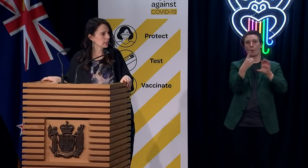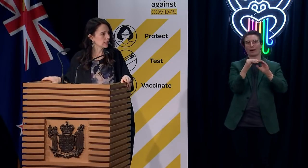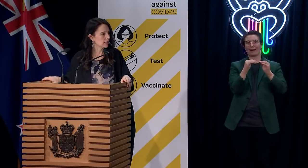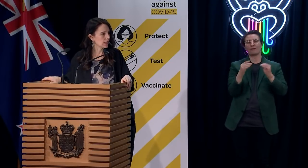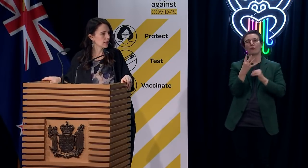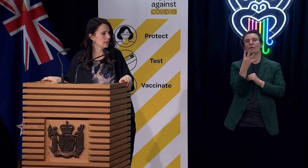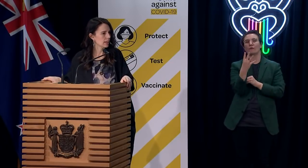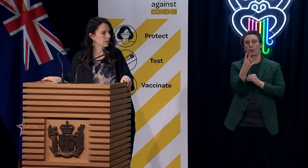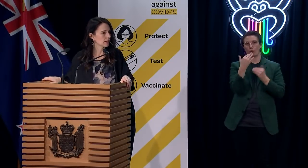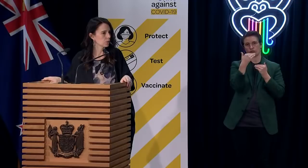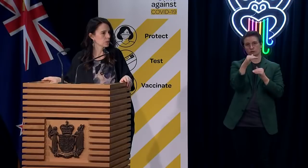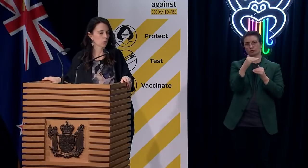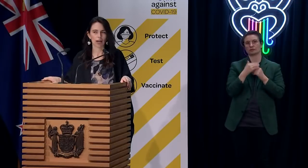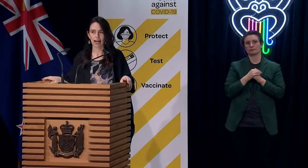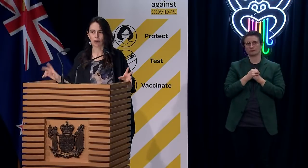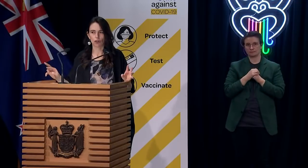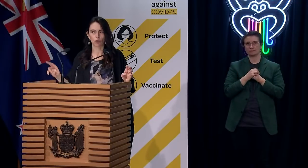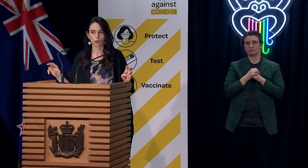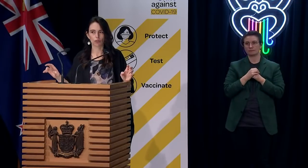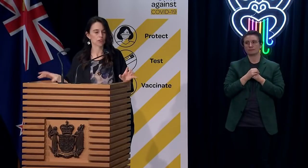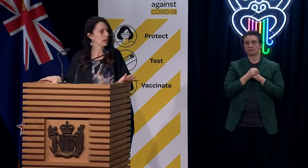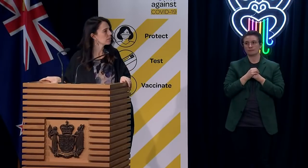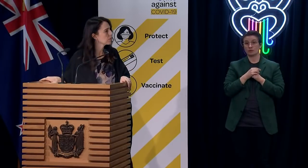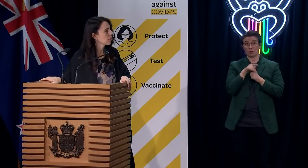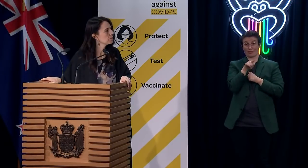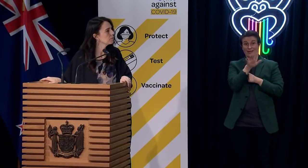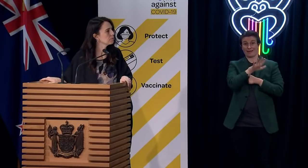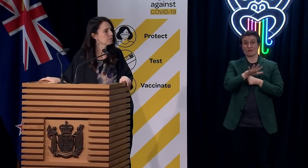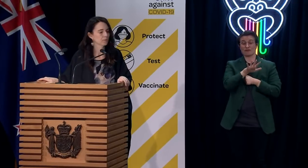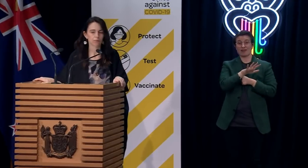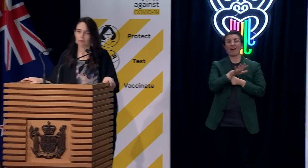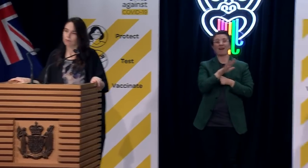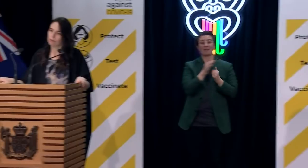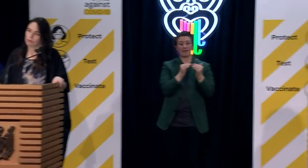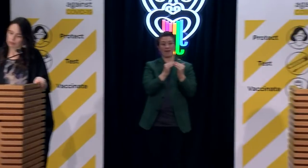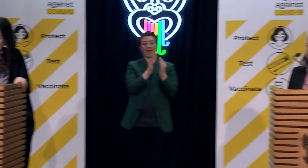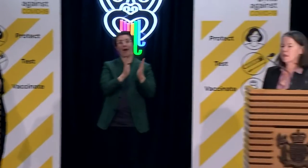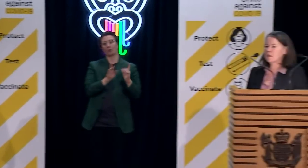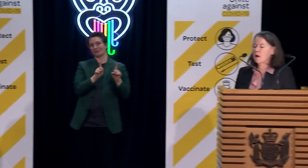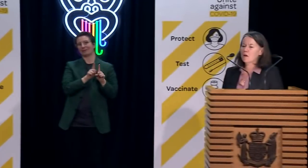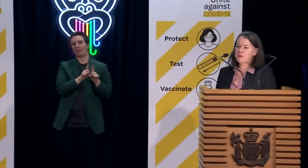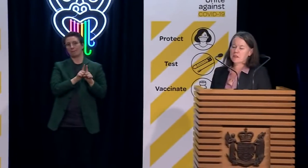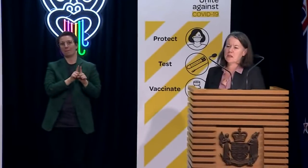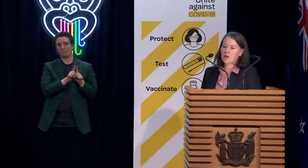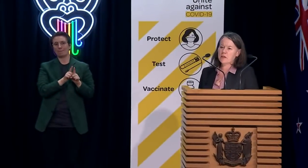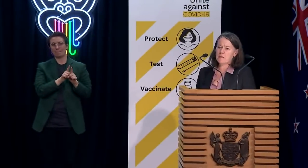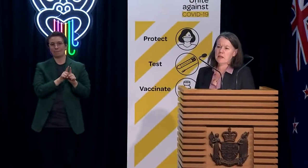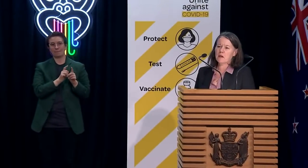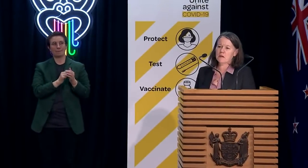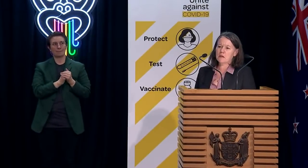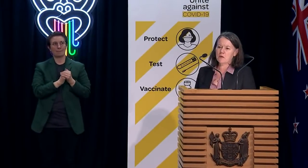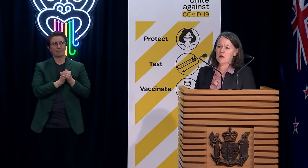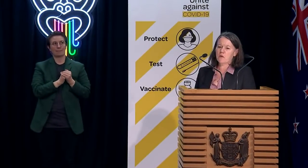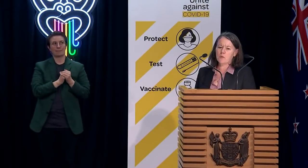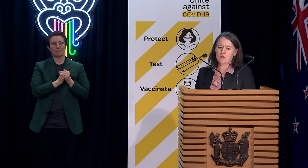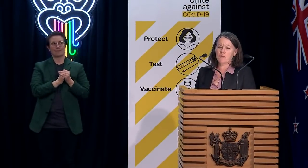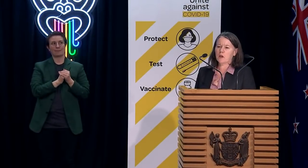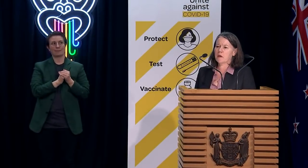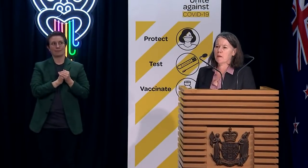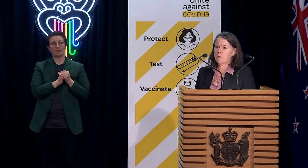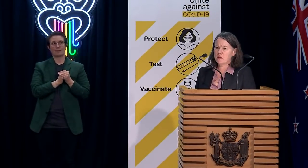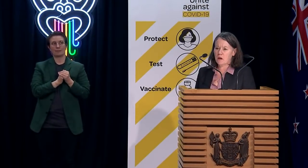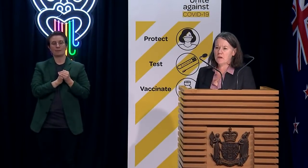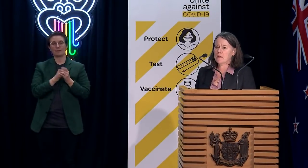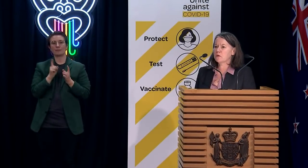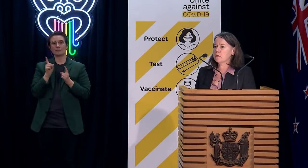My understanding is that in that area it was more a household context. That's right, and the AFS and Kindness Manika District Health Board